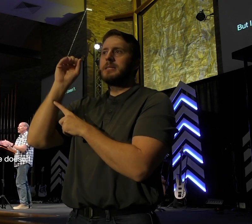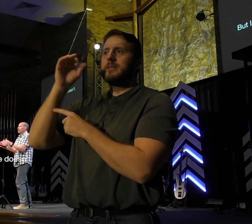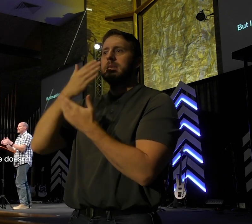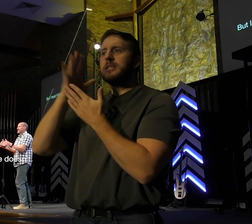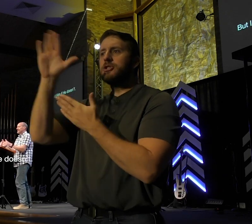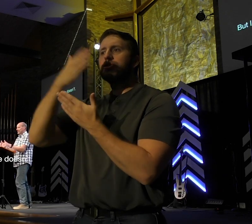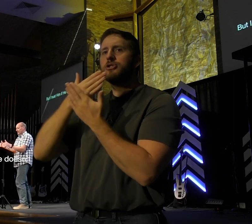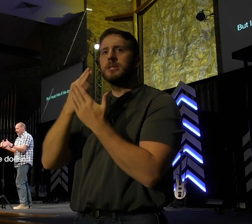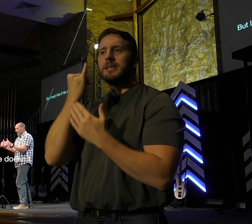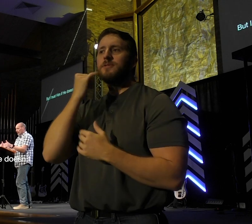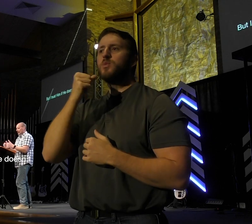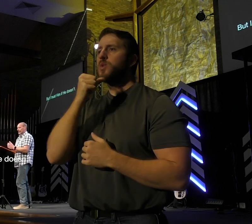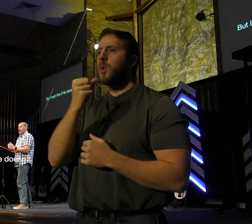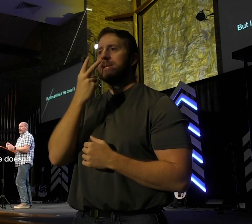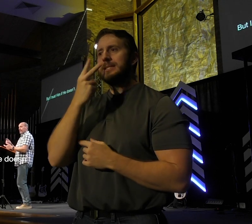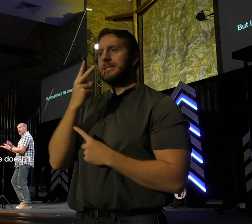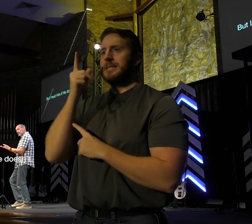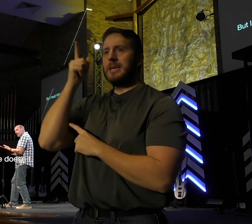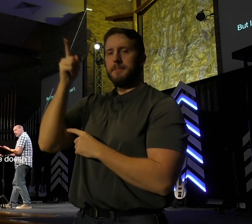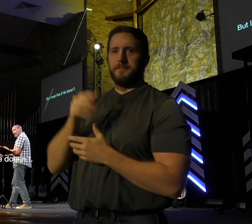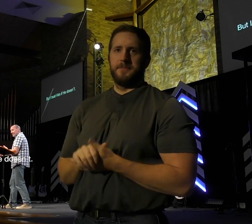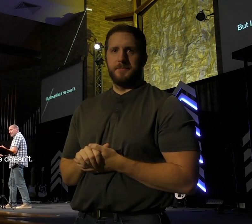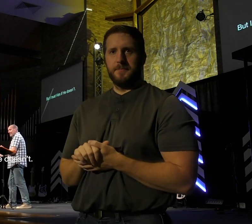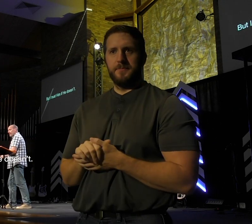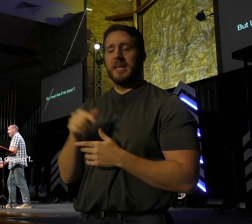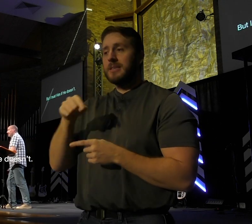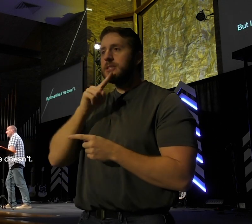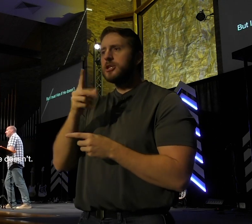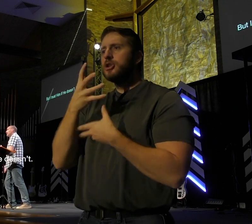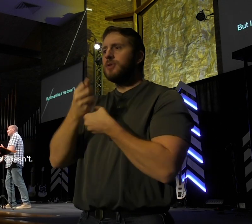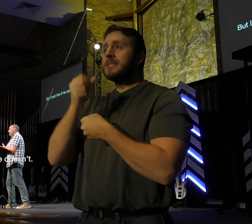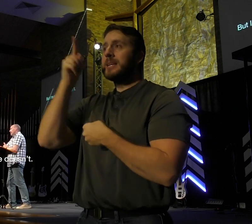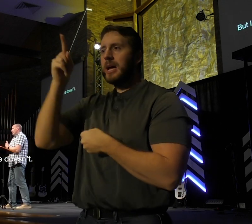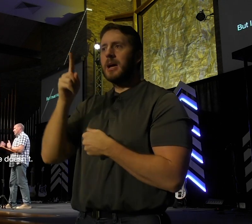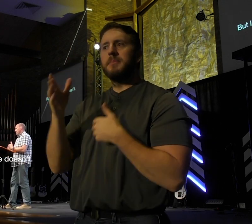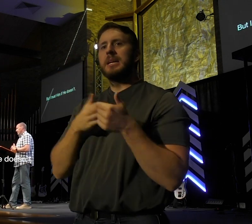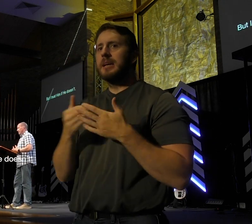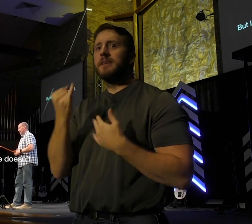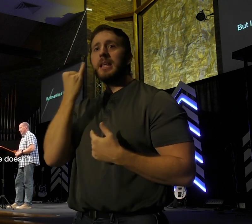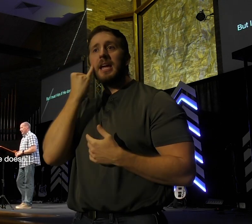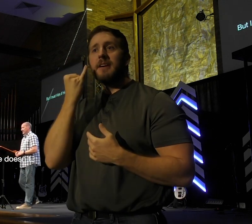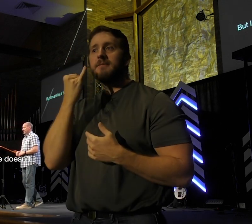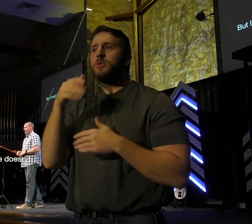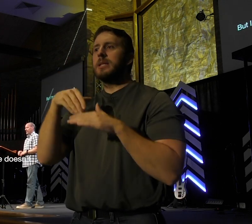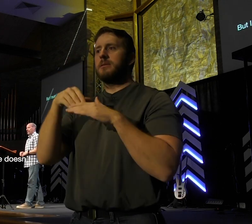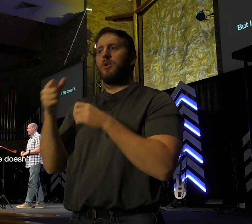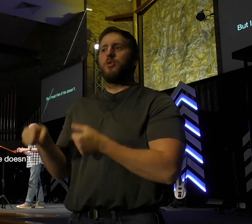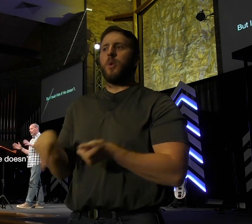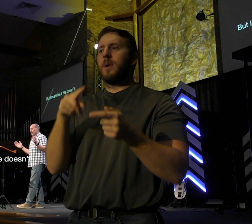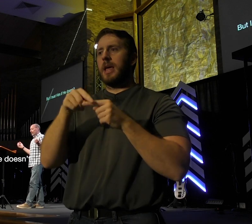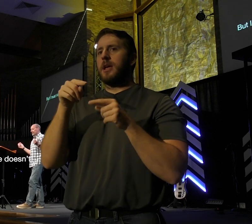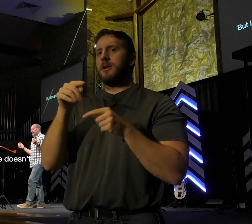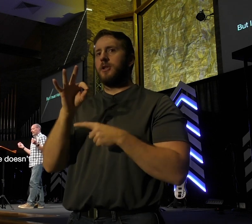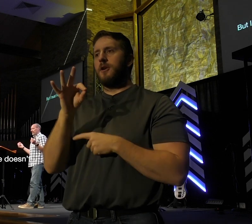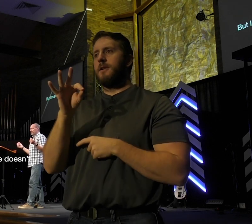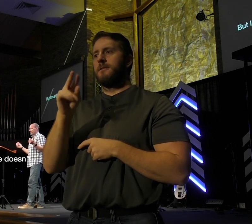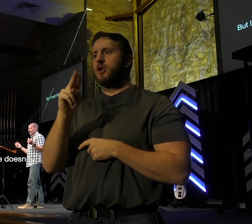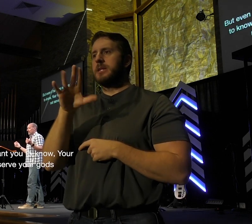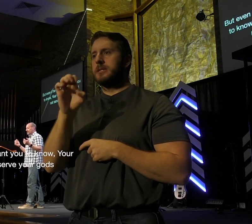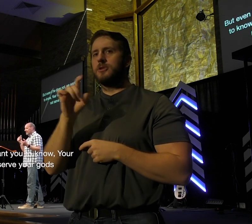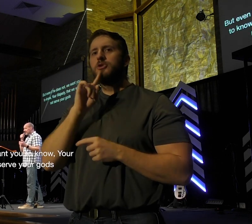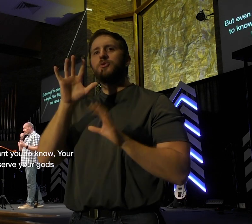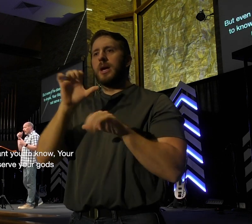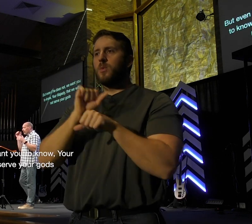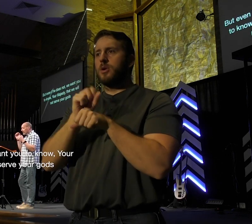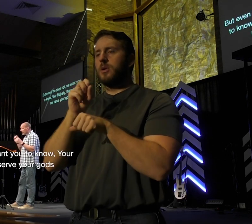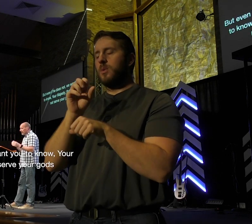when you don't see him working. This is trusting him even when you get thrown into the furnace. These are great words of faith.